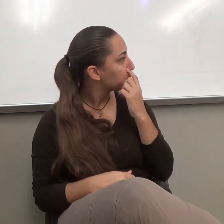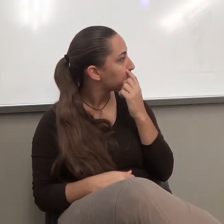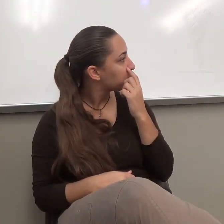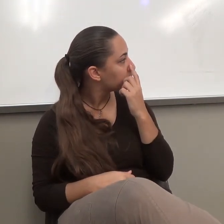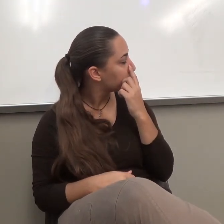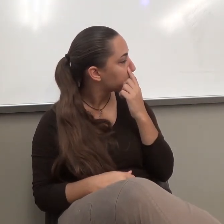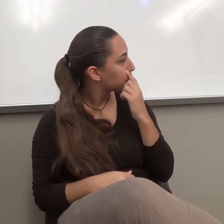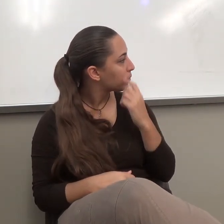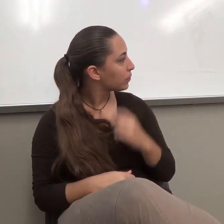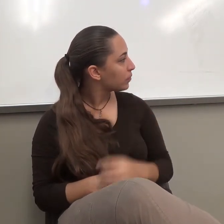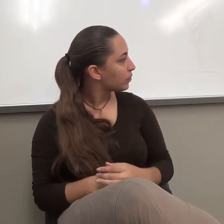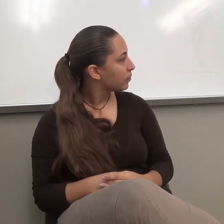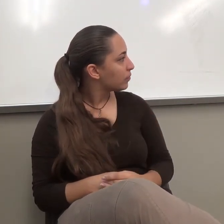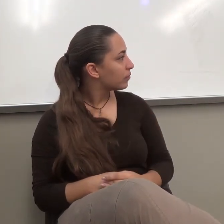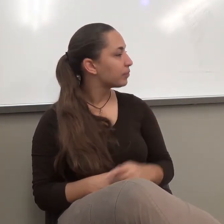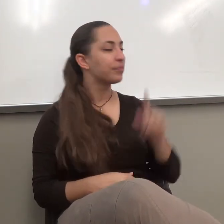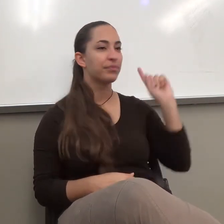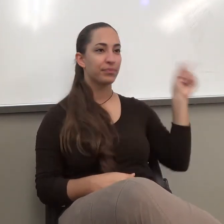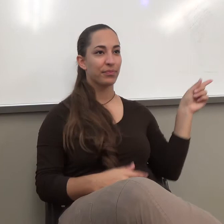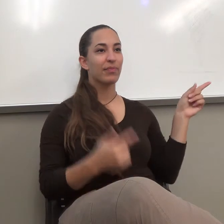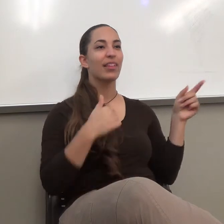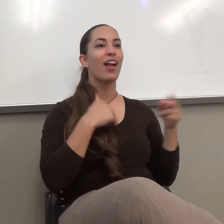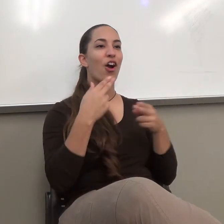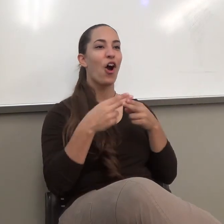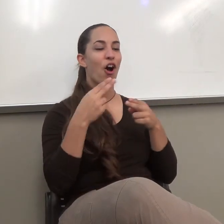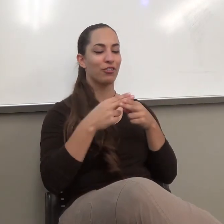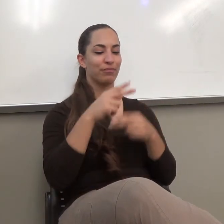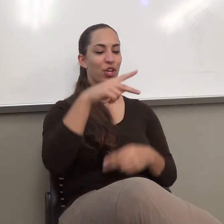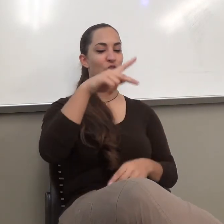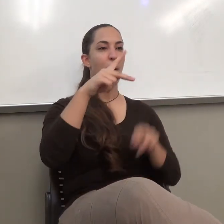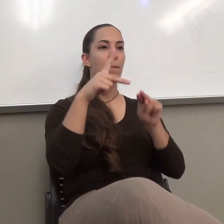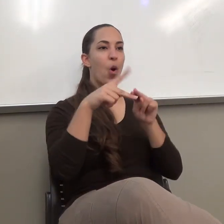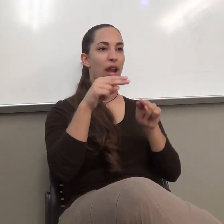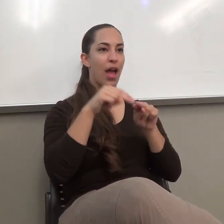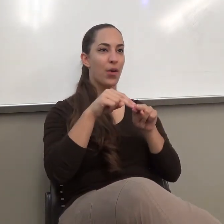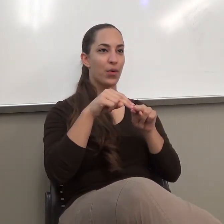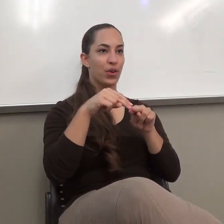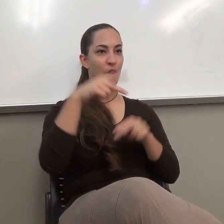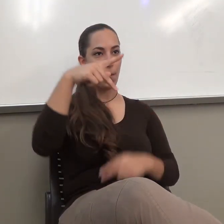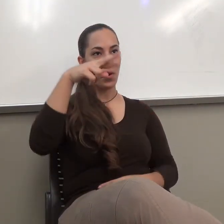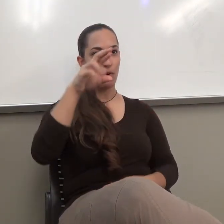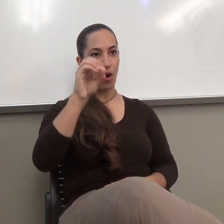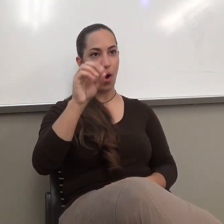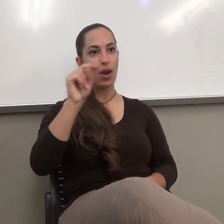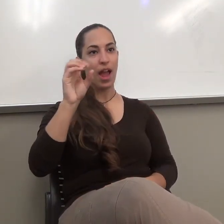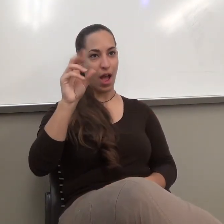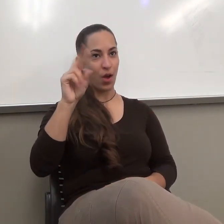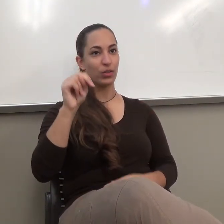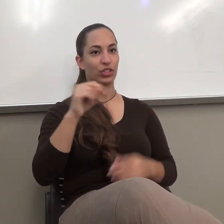This is what I call the pronoun chart. And as I do this, you're going to say, oh yeah, I know what she's talking